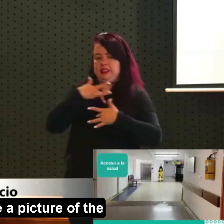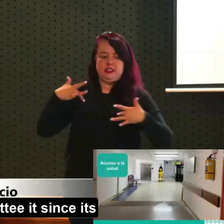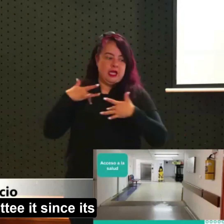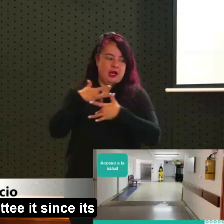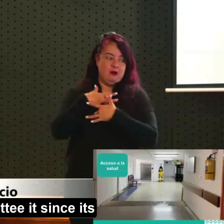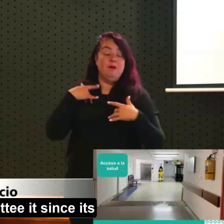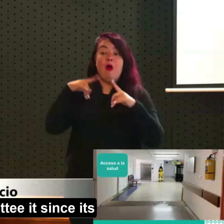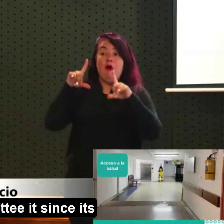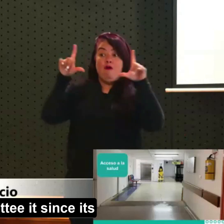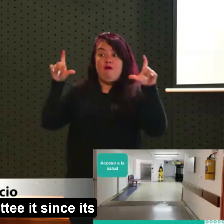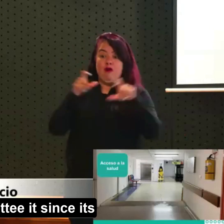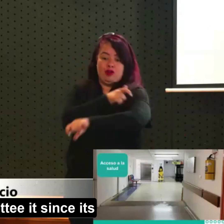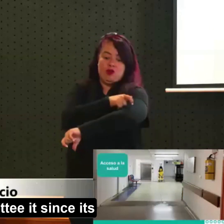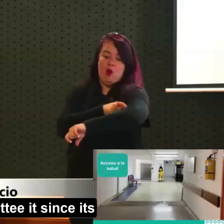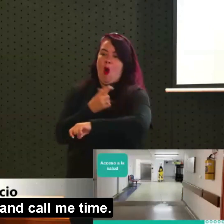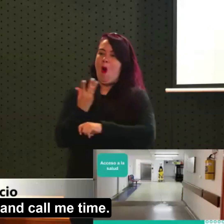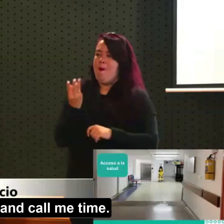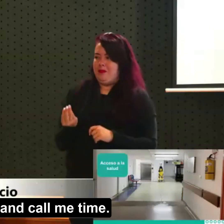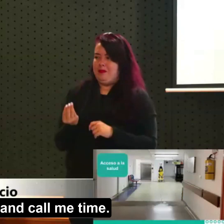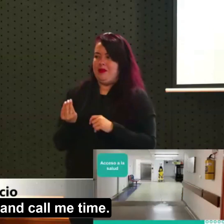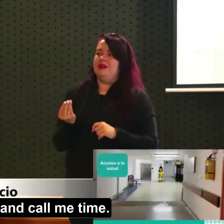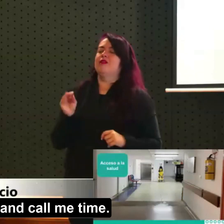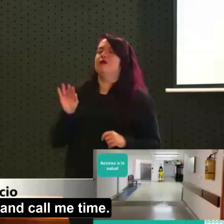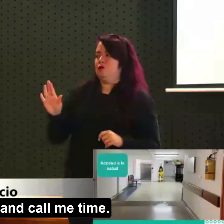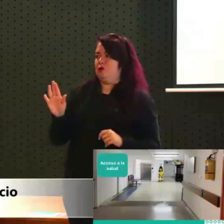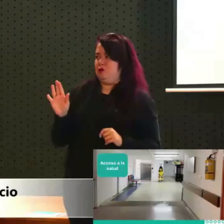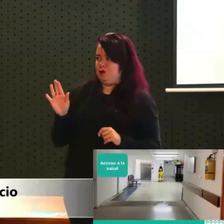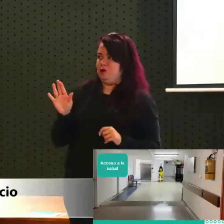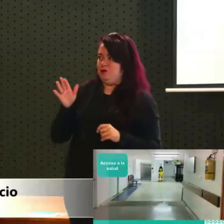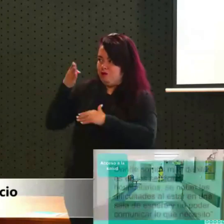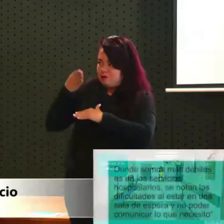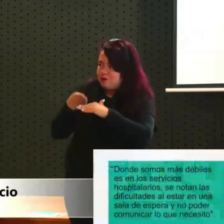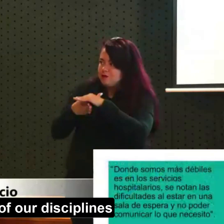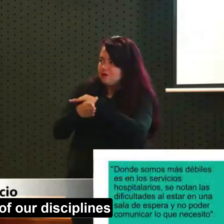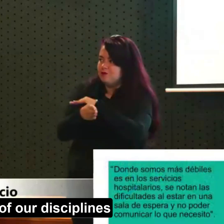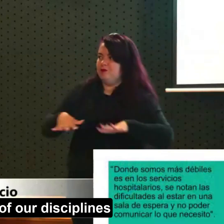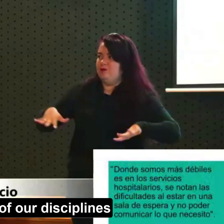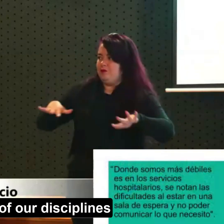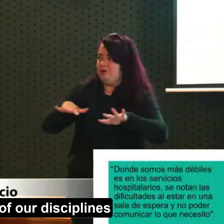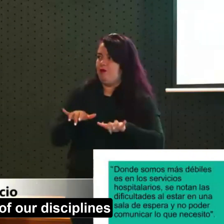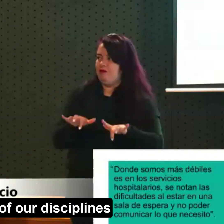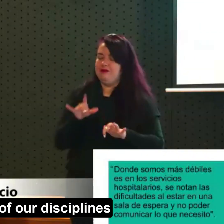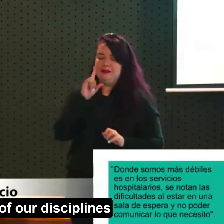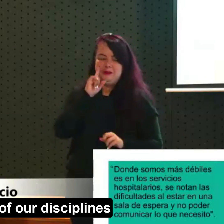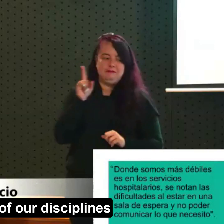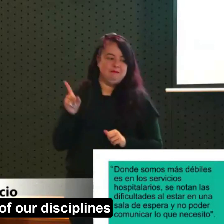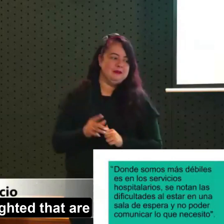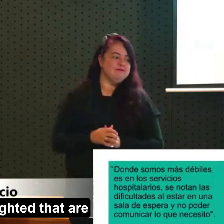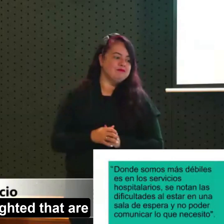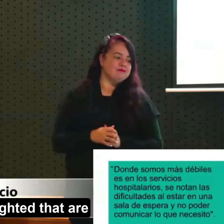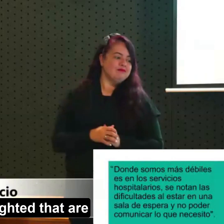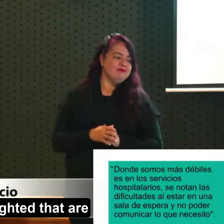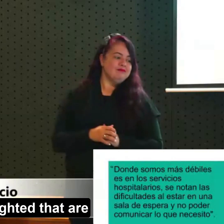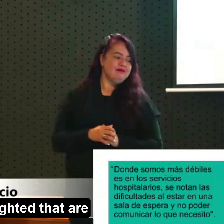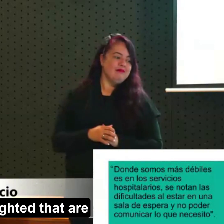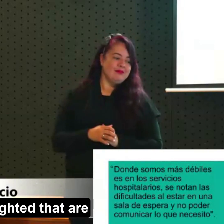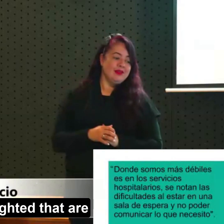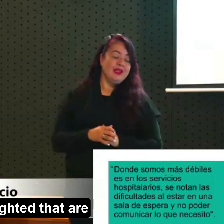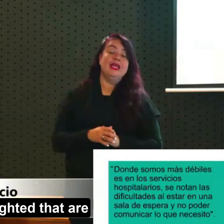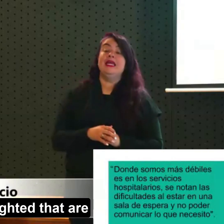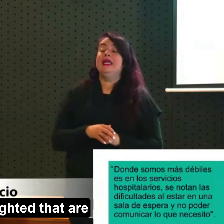of the committee, its facilities, Elcomite. And one of our participants